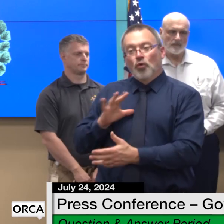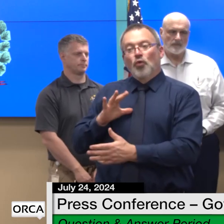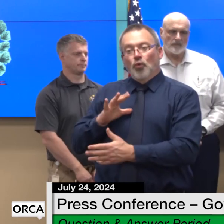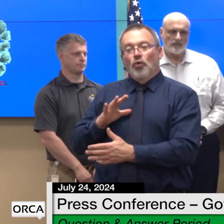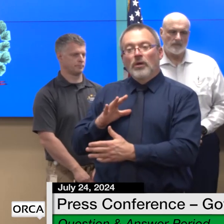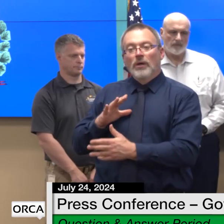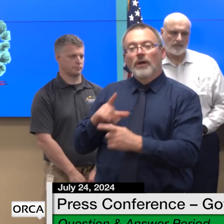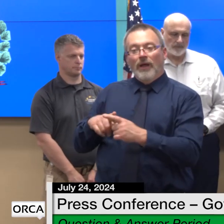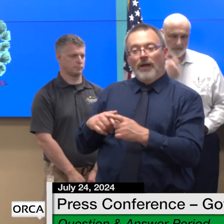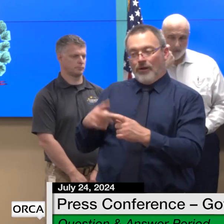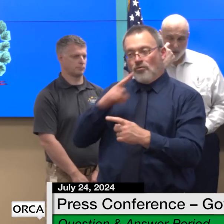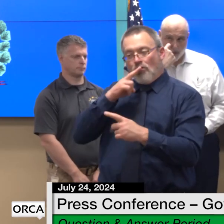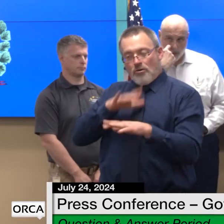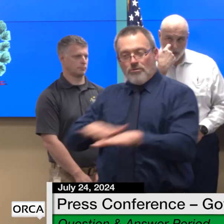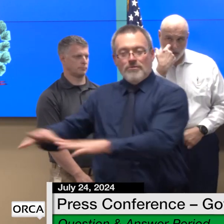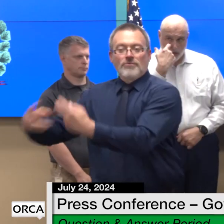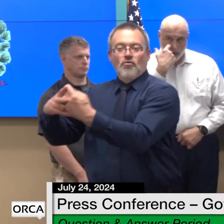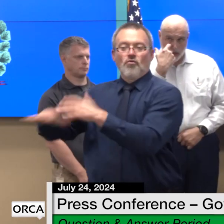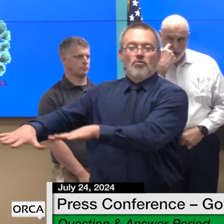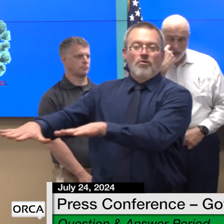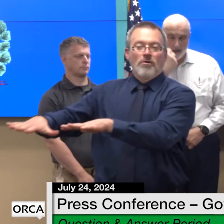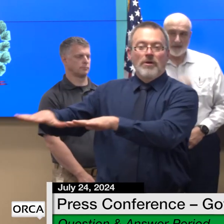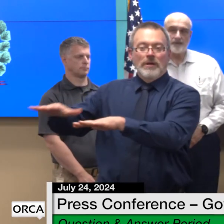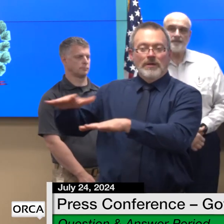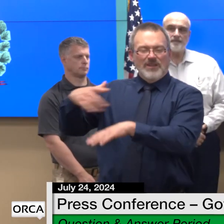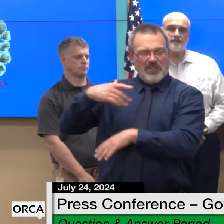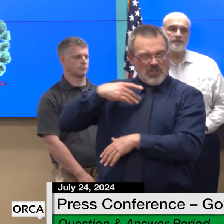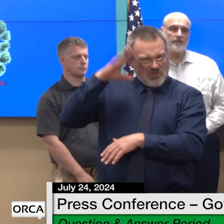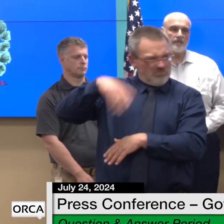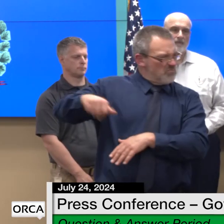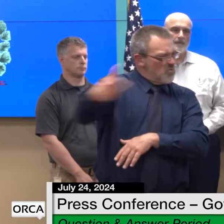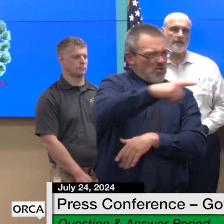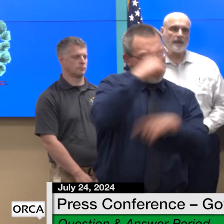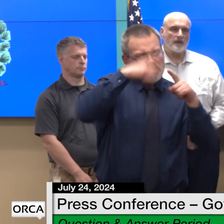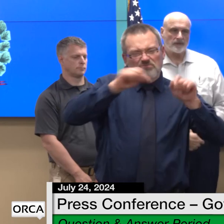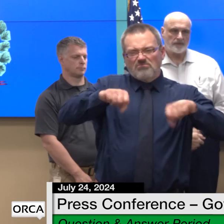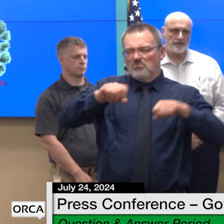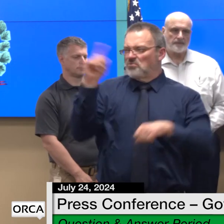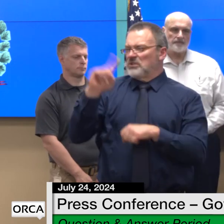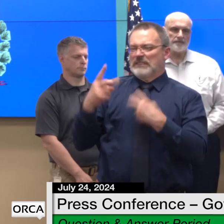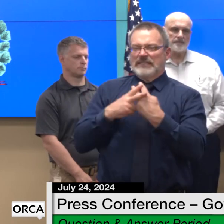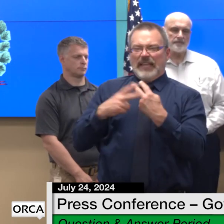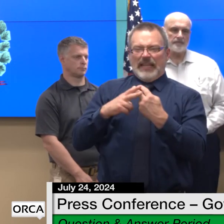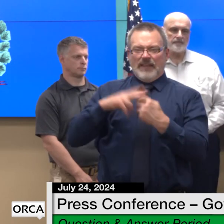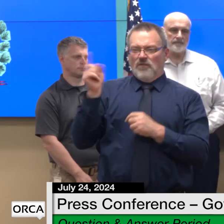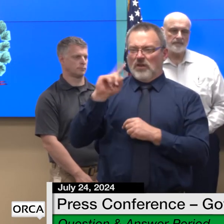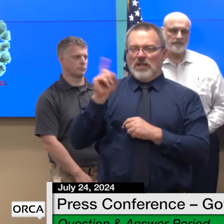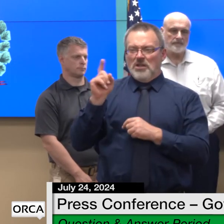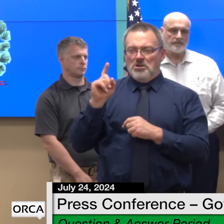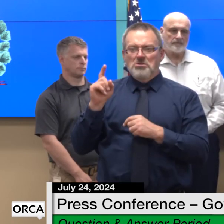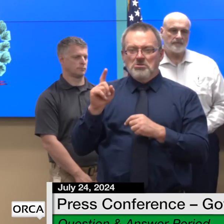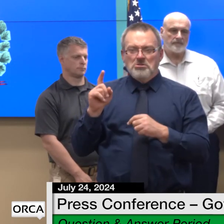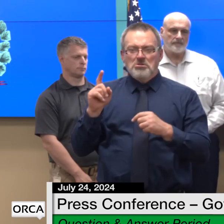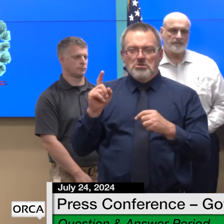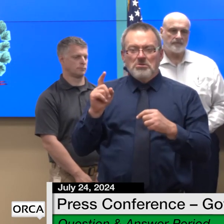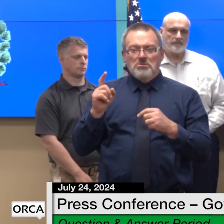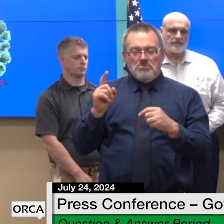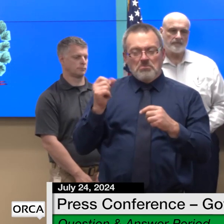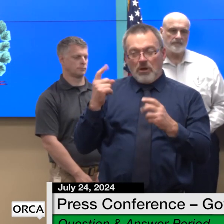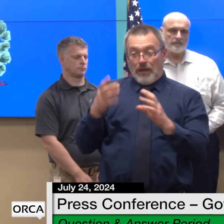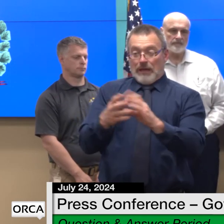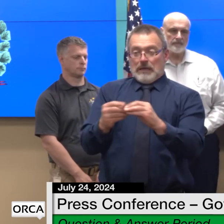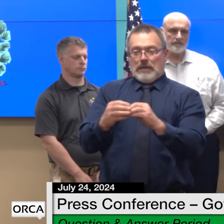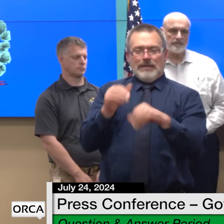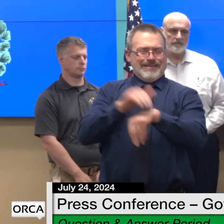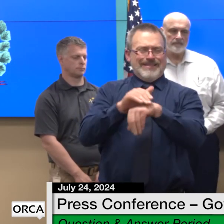so we agree. We need more storage capacity. I think that's what they're saying as well, maybe in a different way. But if we can